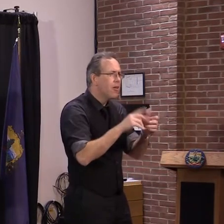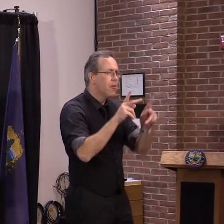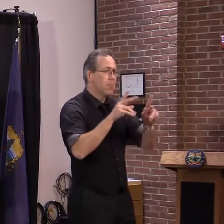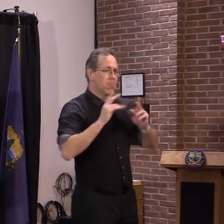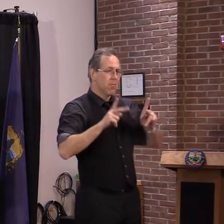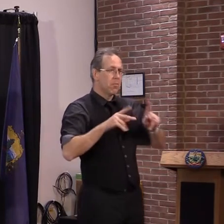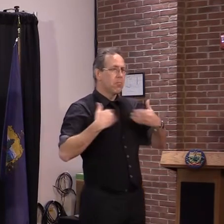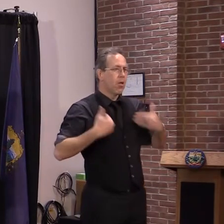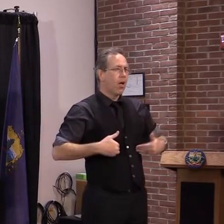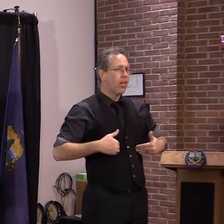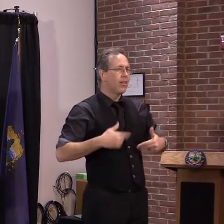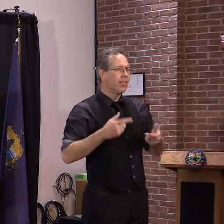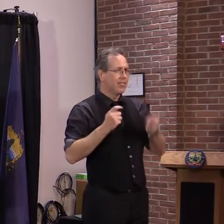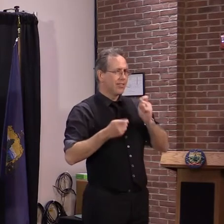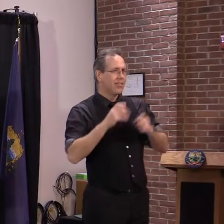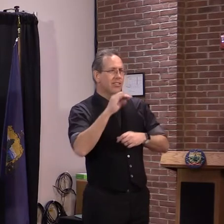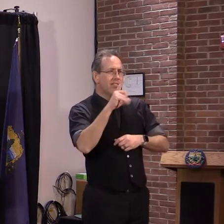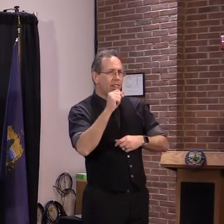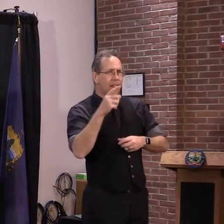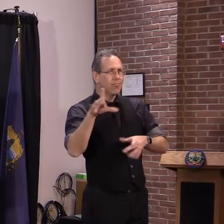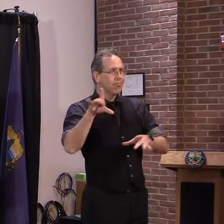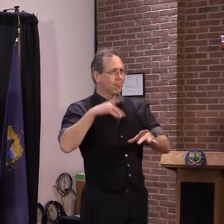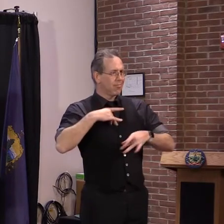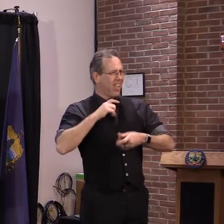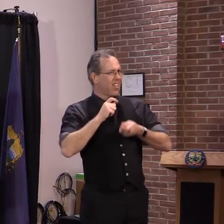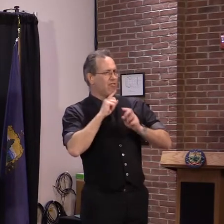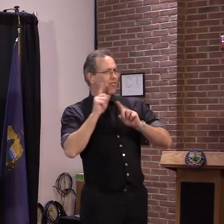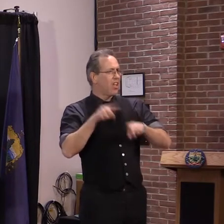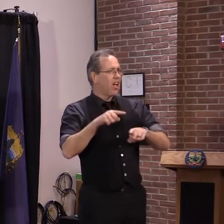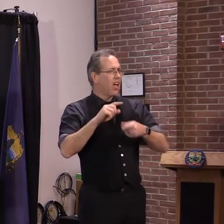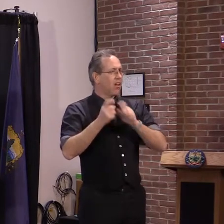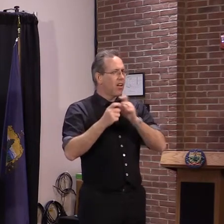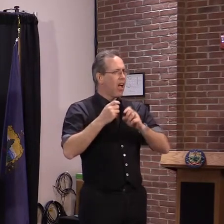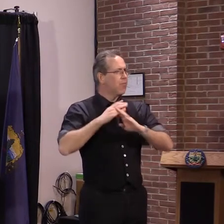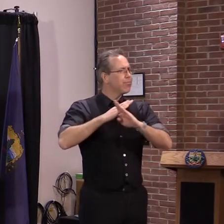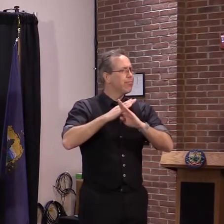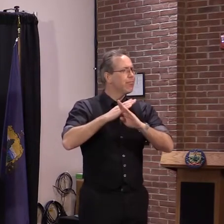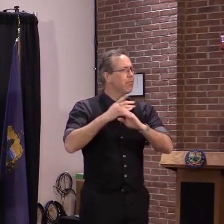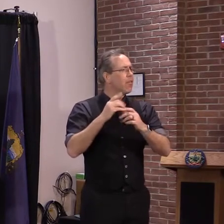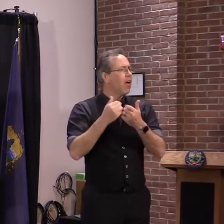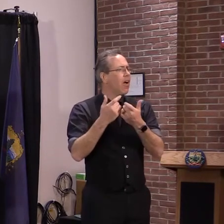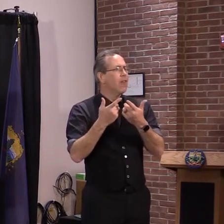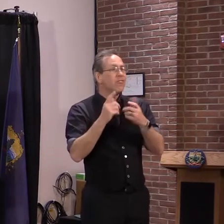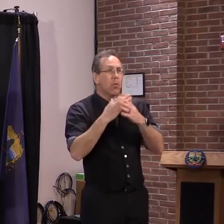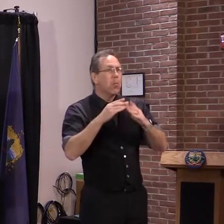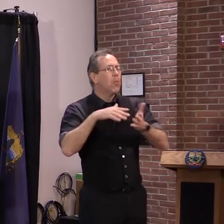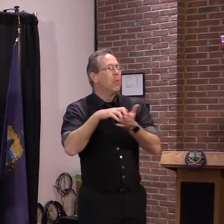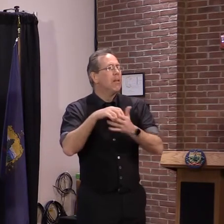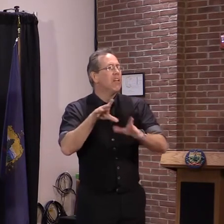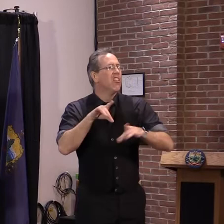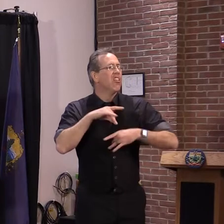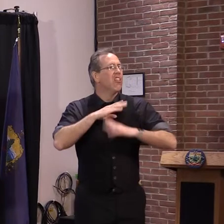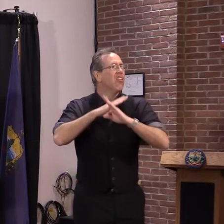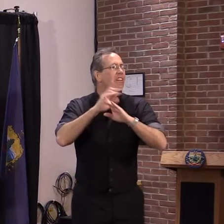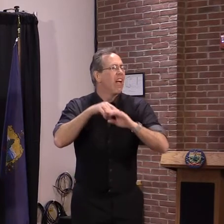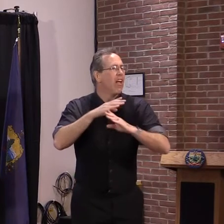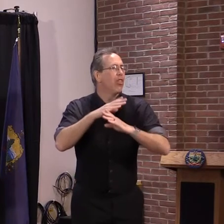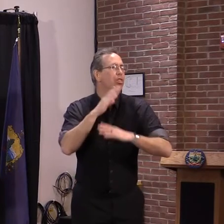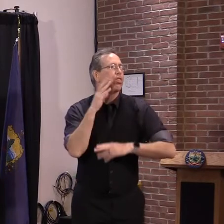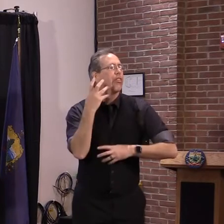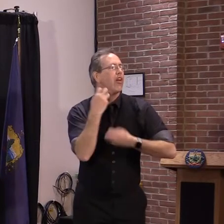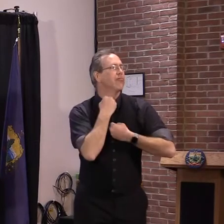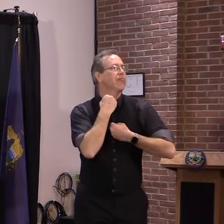other aspects of their immune function as time goes on. To answer the question about Vermonters,